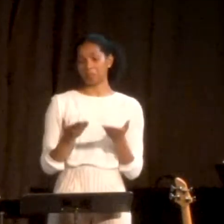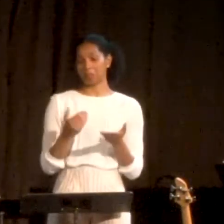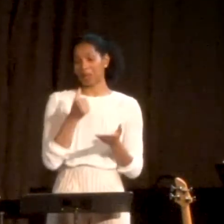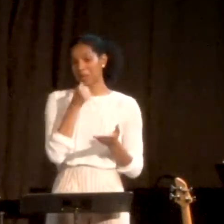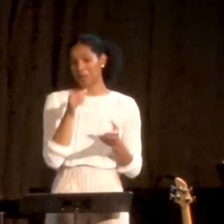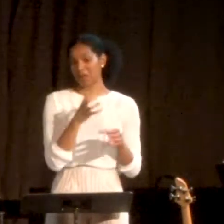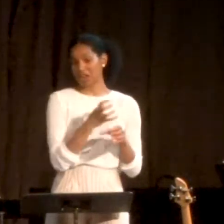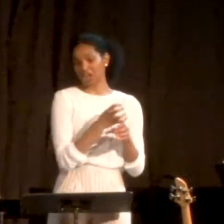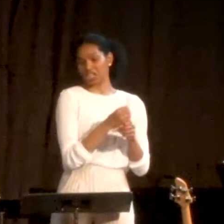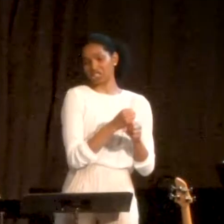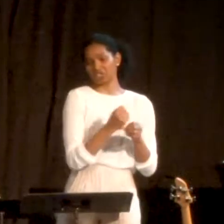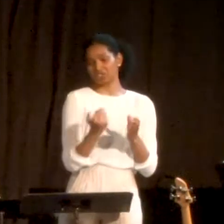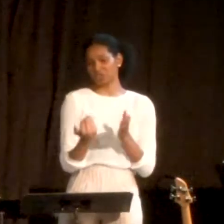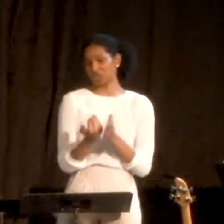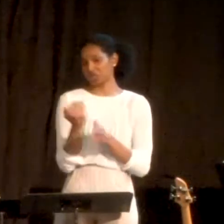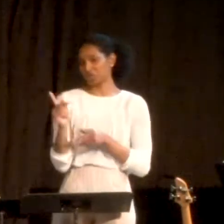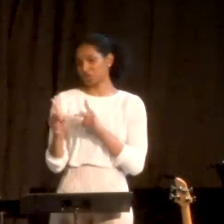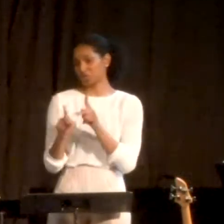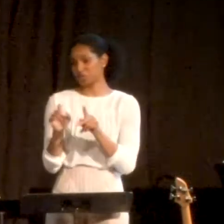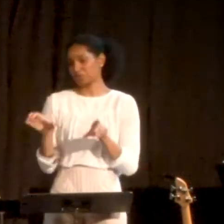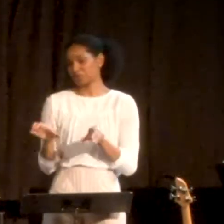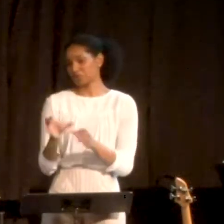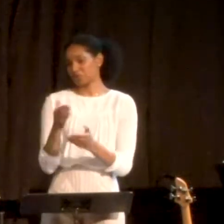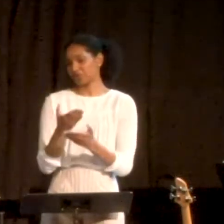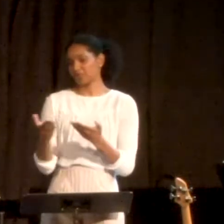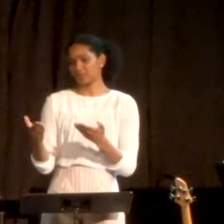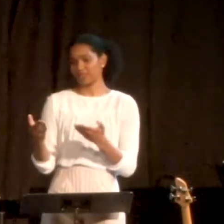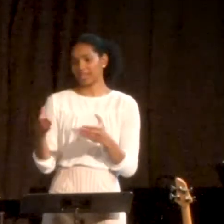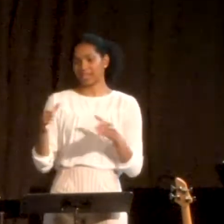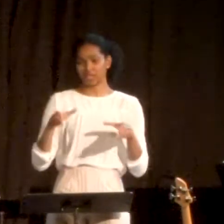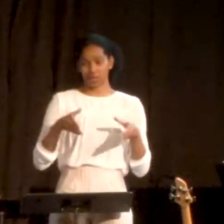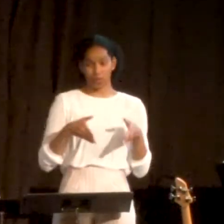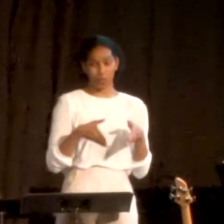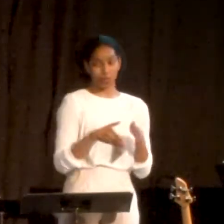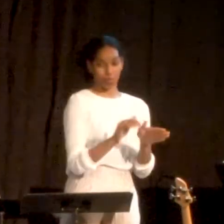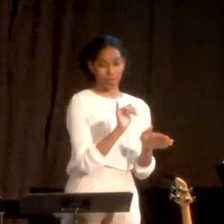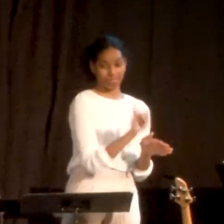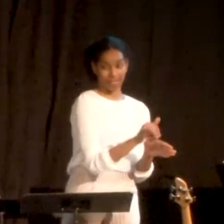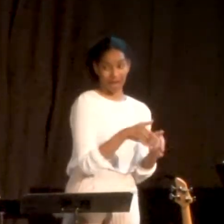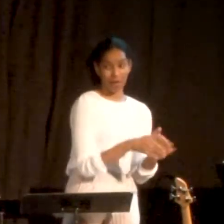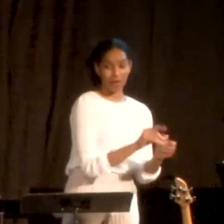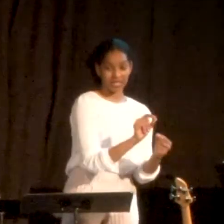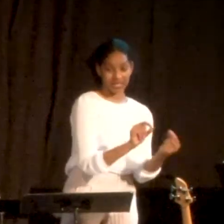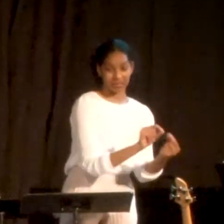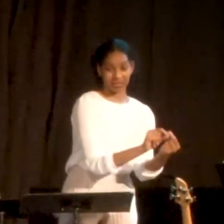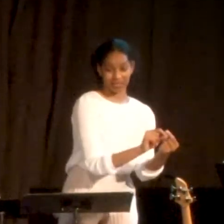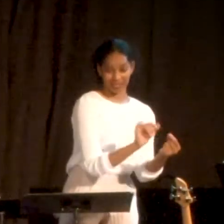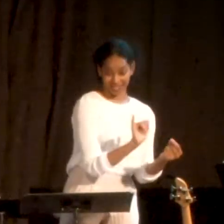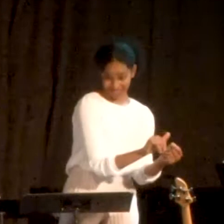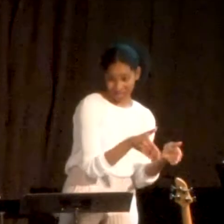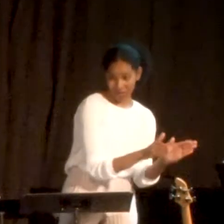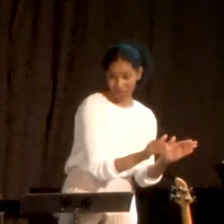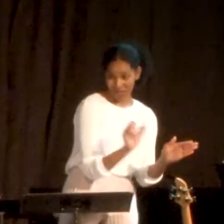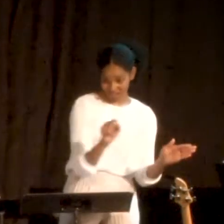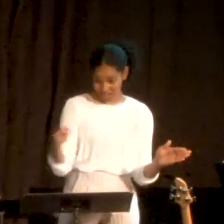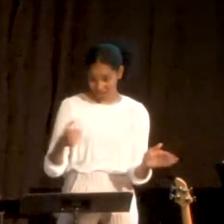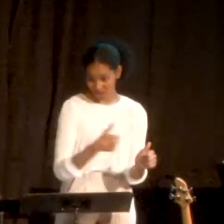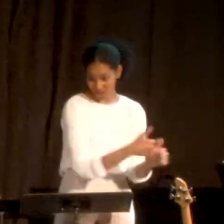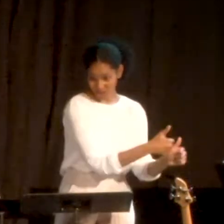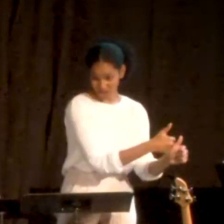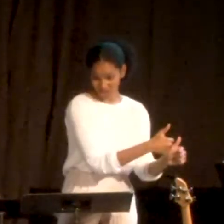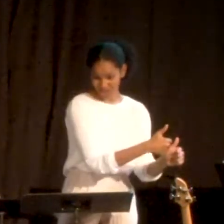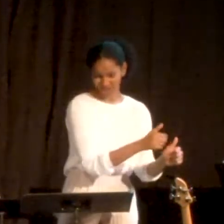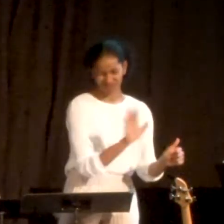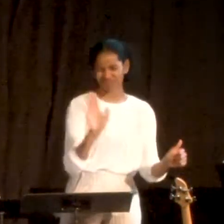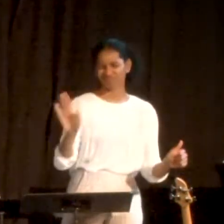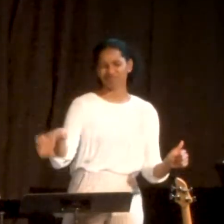trust new folks to do things the way we've become used to doing them. And